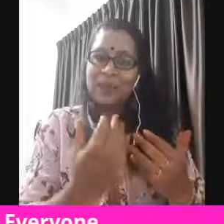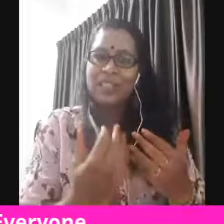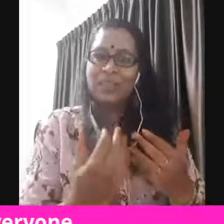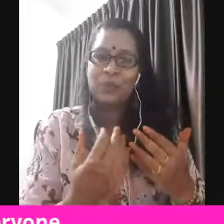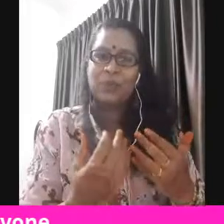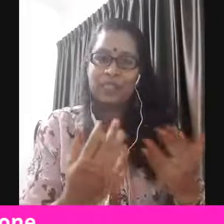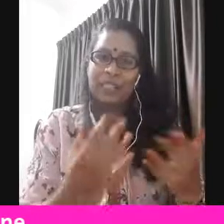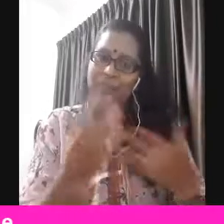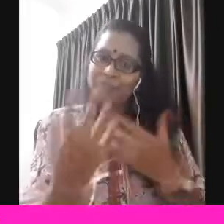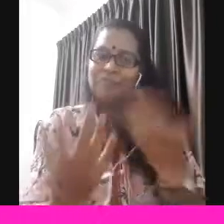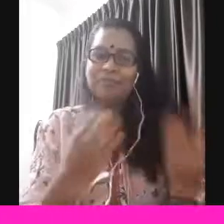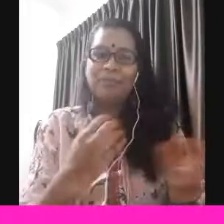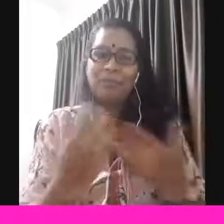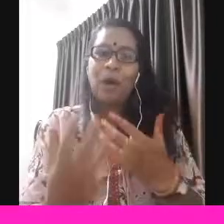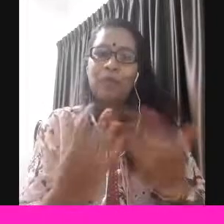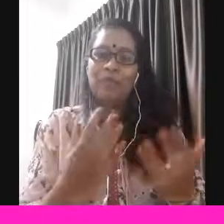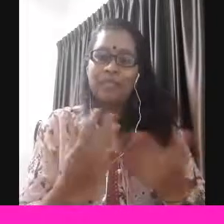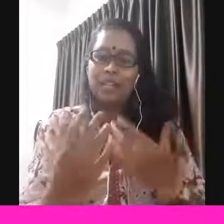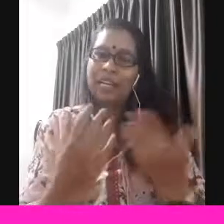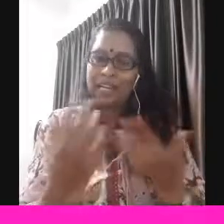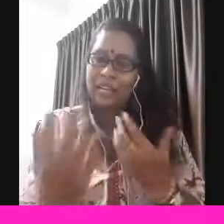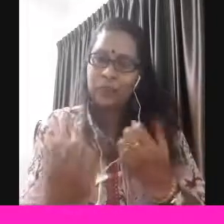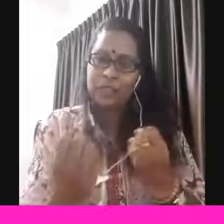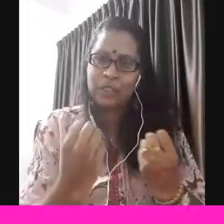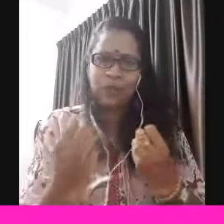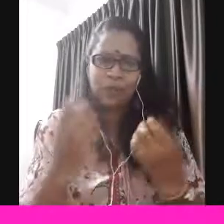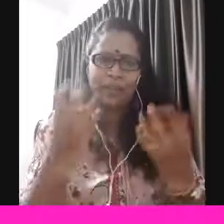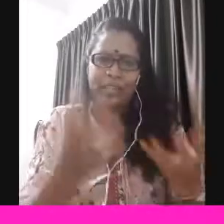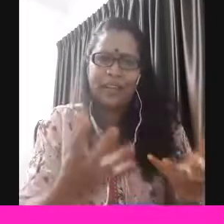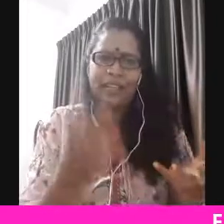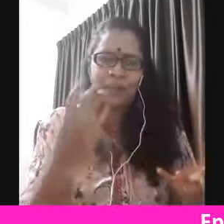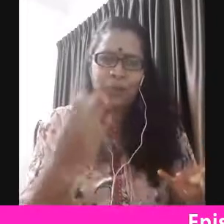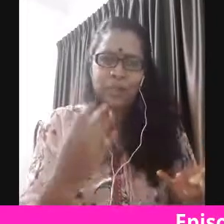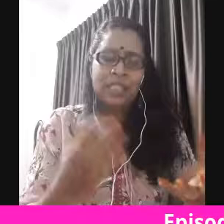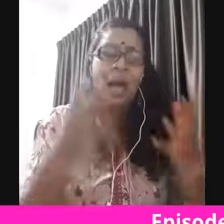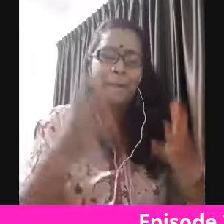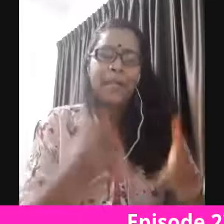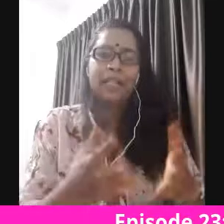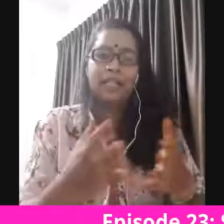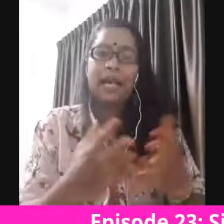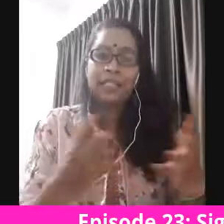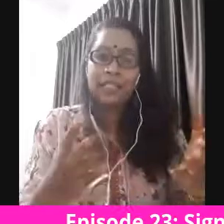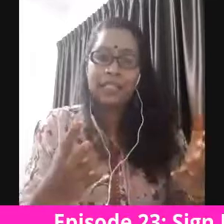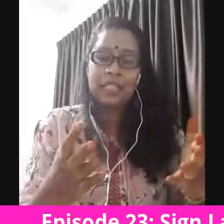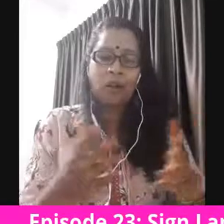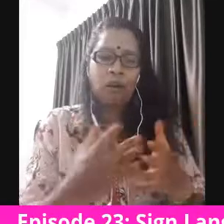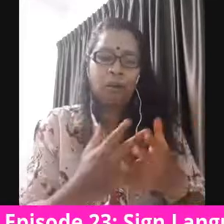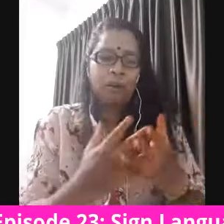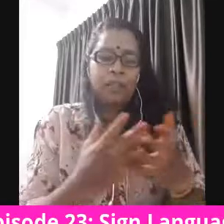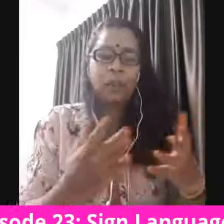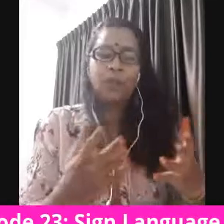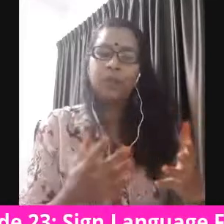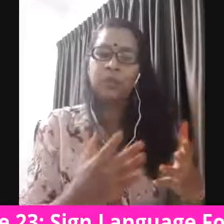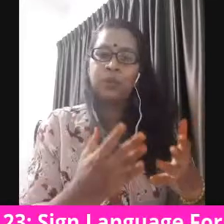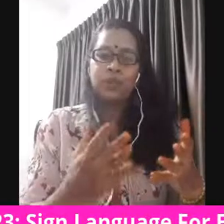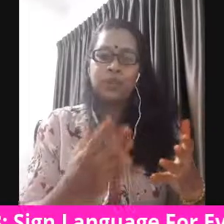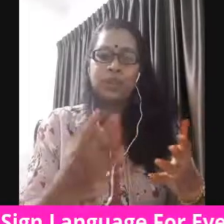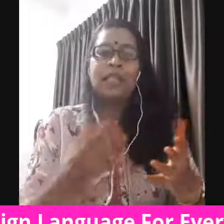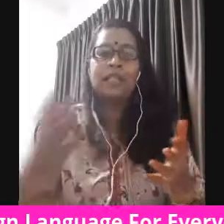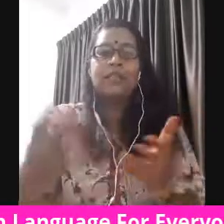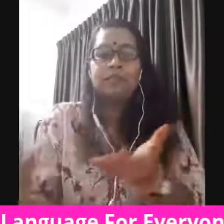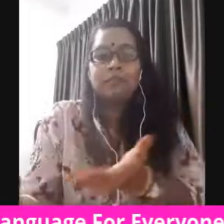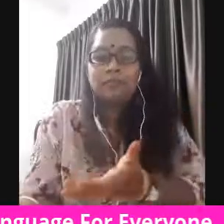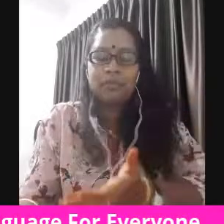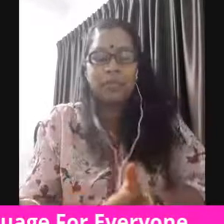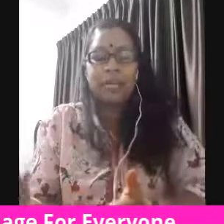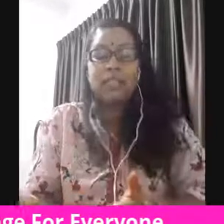get students who got a problem in languages, or they are deaf students, but they are intelligent, or they want to